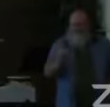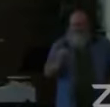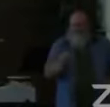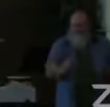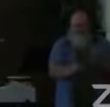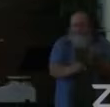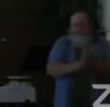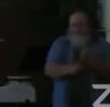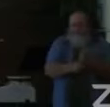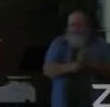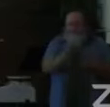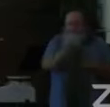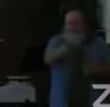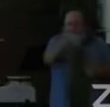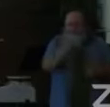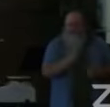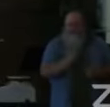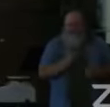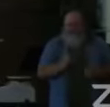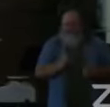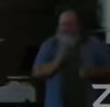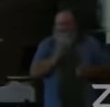God displeased with you.